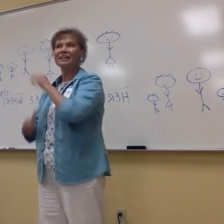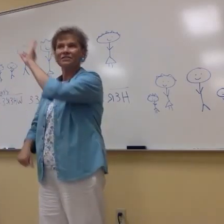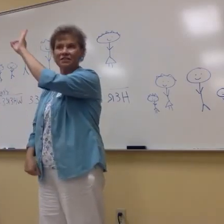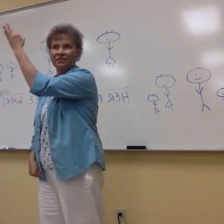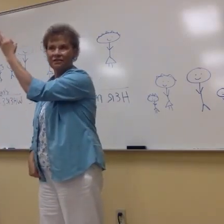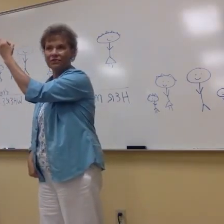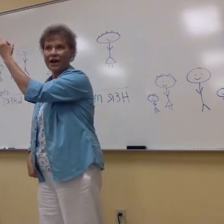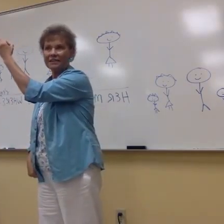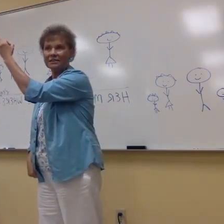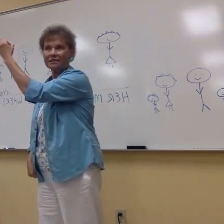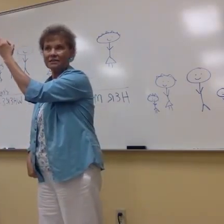His children are here.